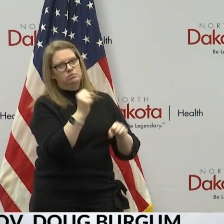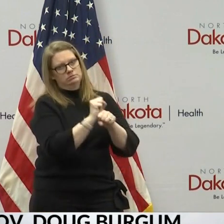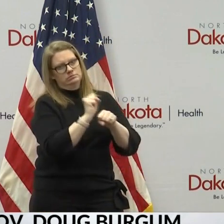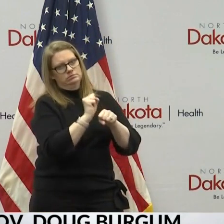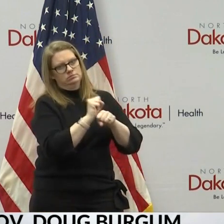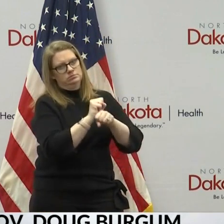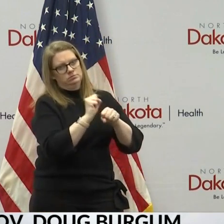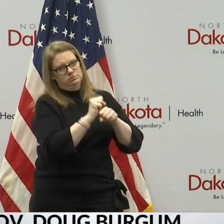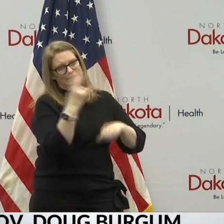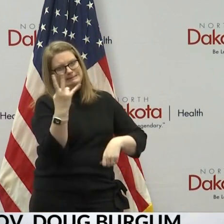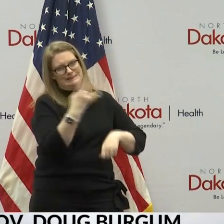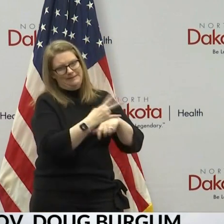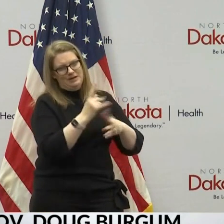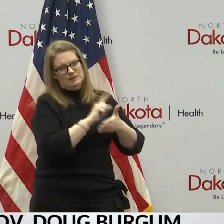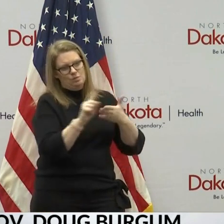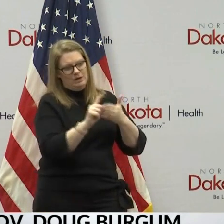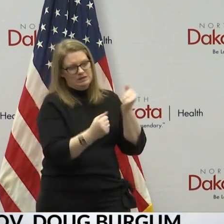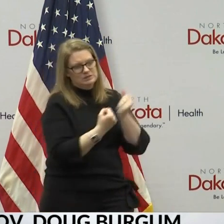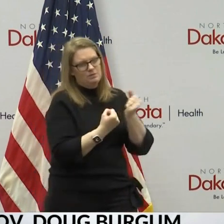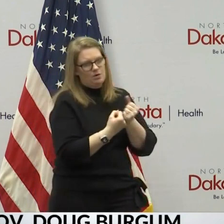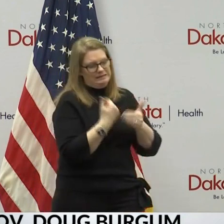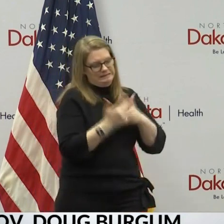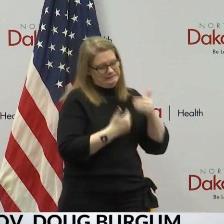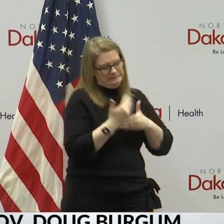week to support all this activity.